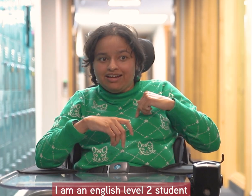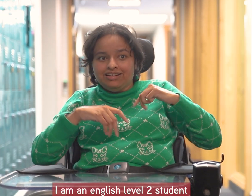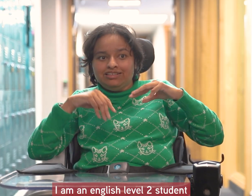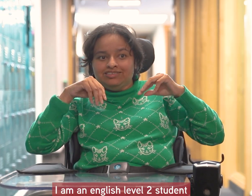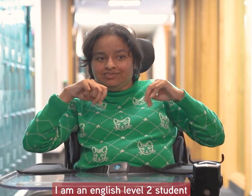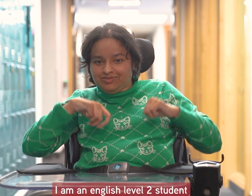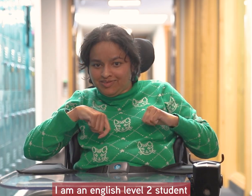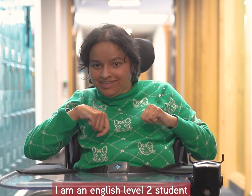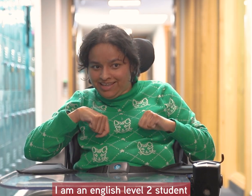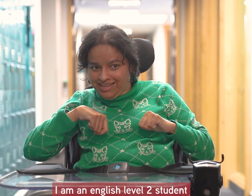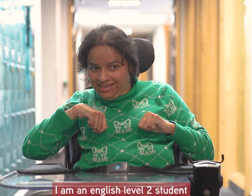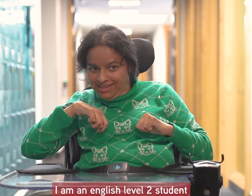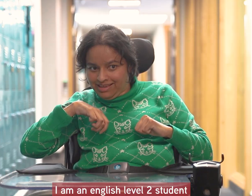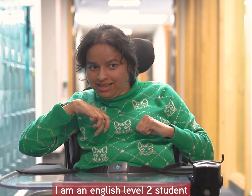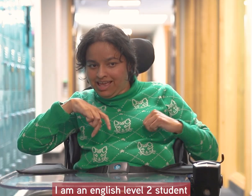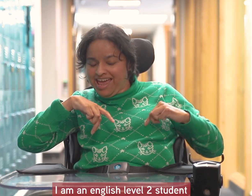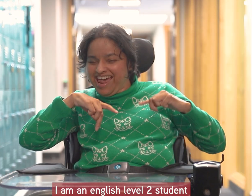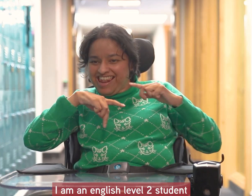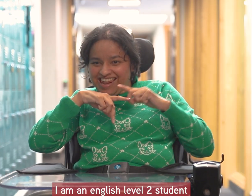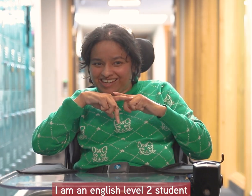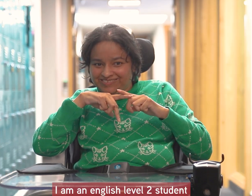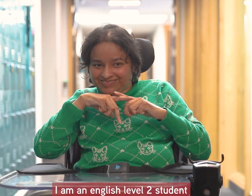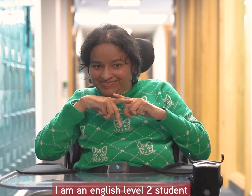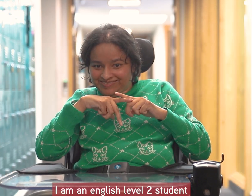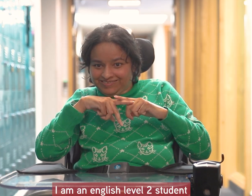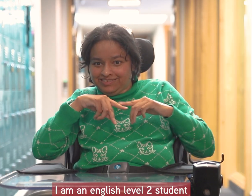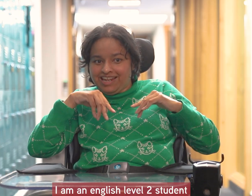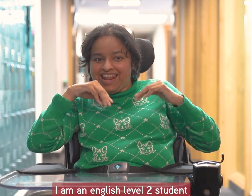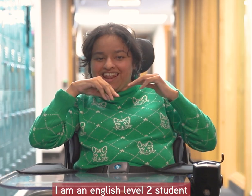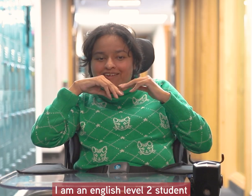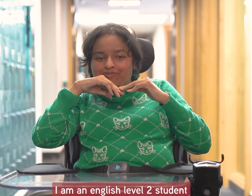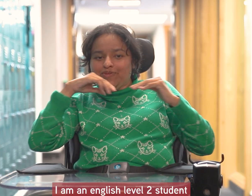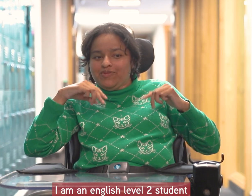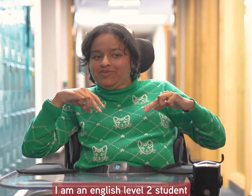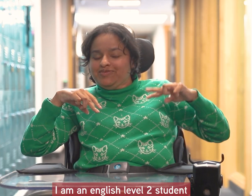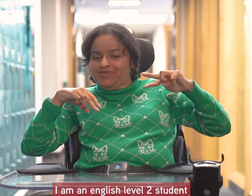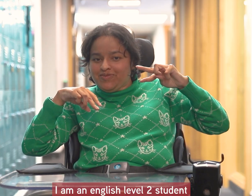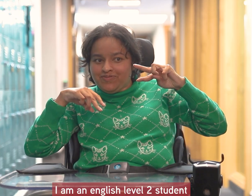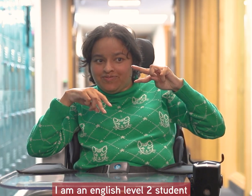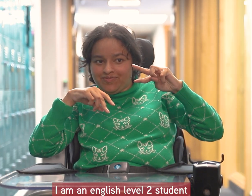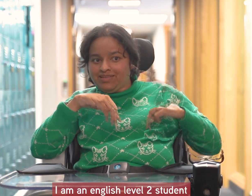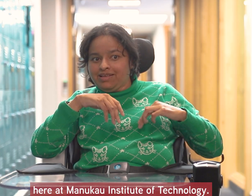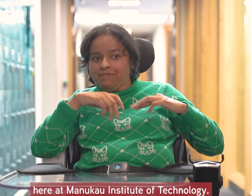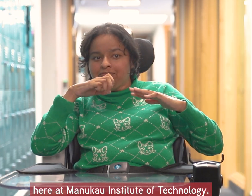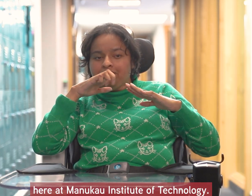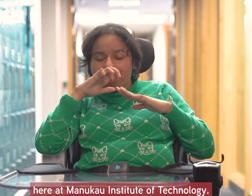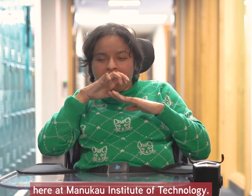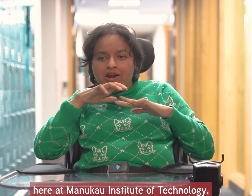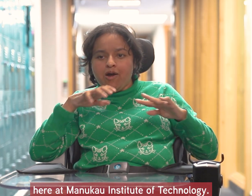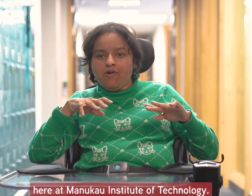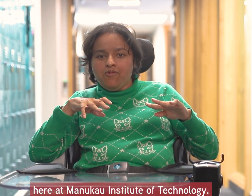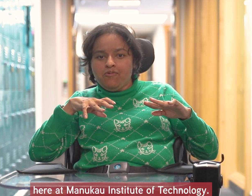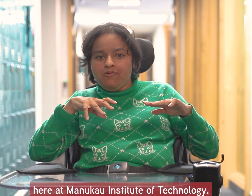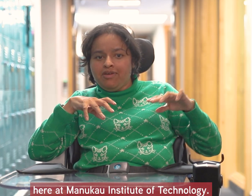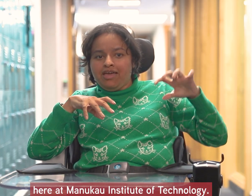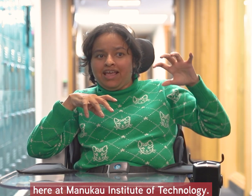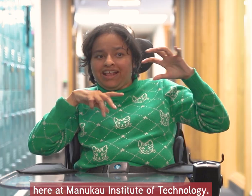I am an English Level 2 student here at Manukau